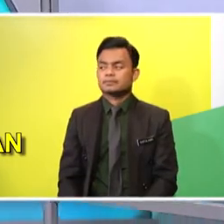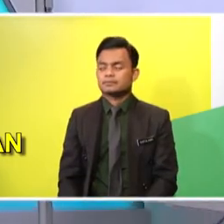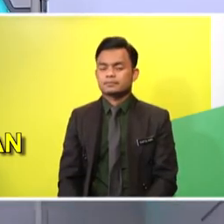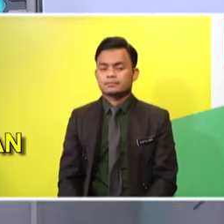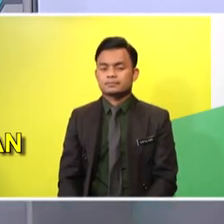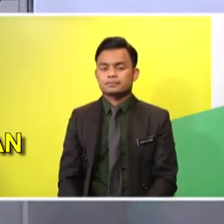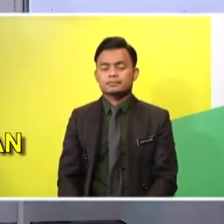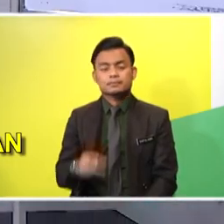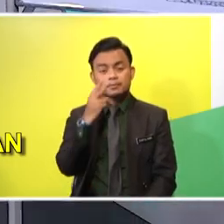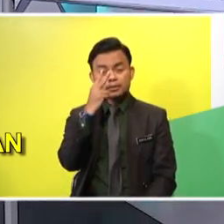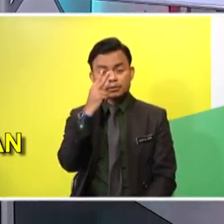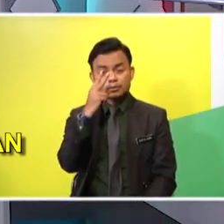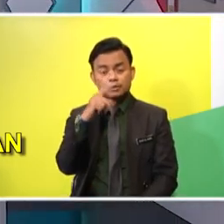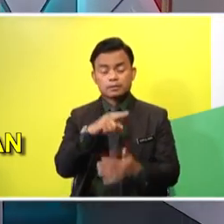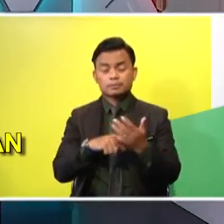See, I'm going to act.